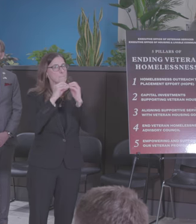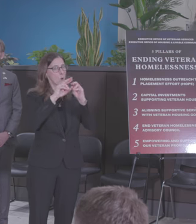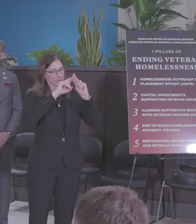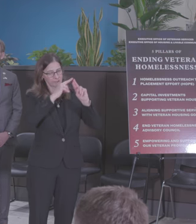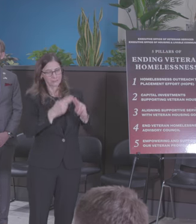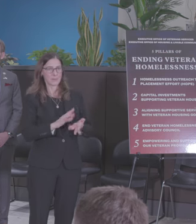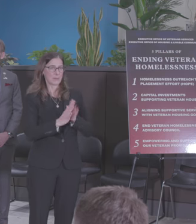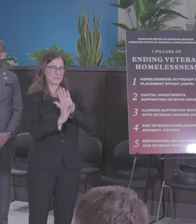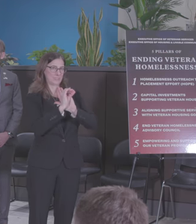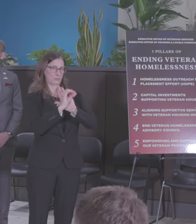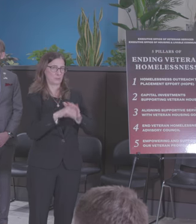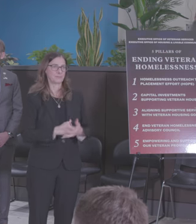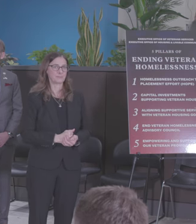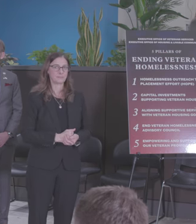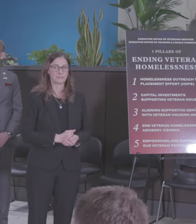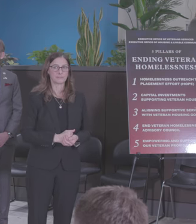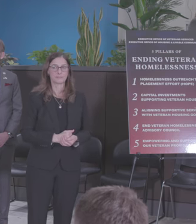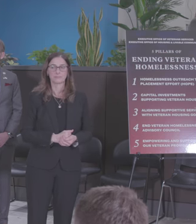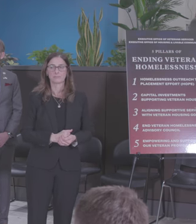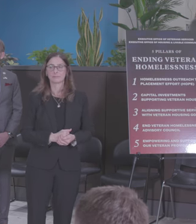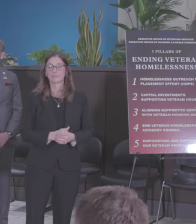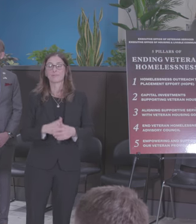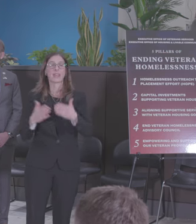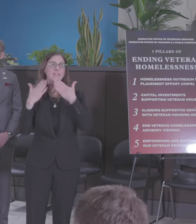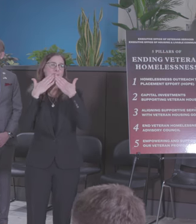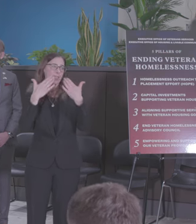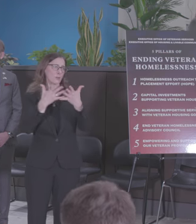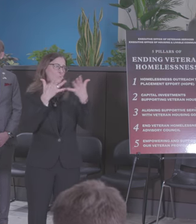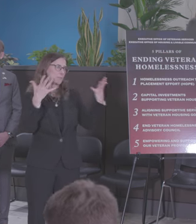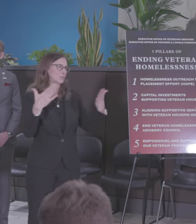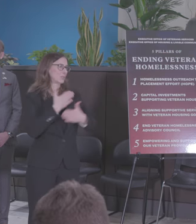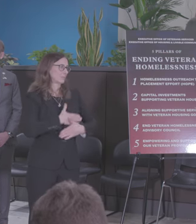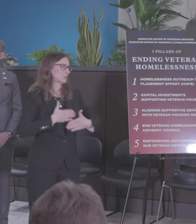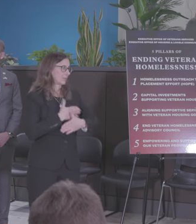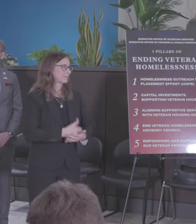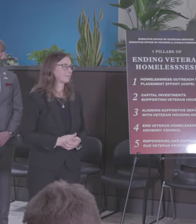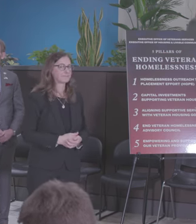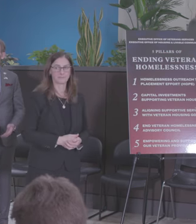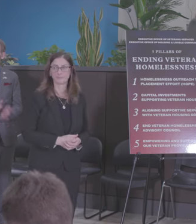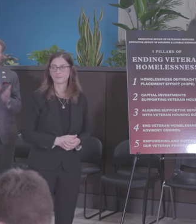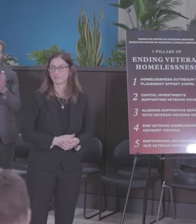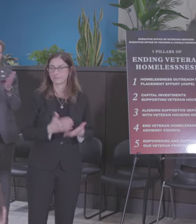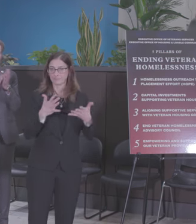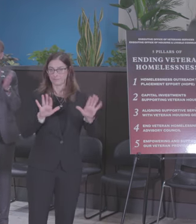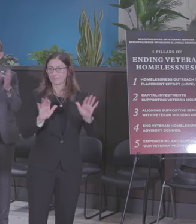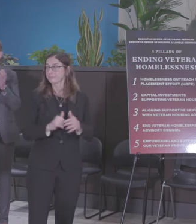Great. Thank you. Okay. Great. Thank you very much, everybody. Appreciate it. Mm-hmm. Great.